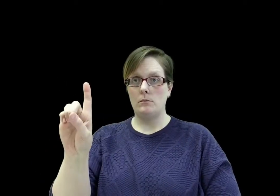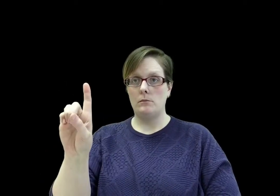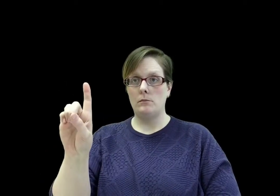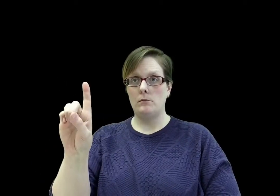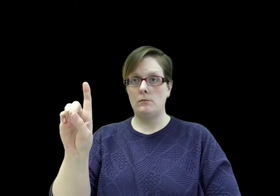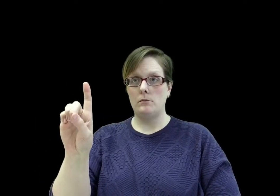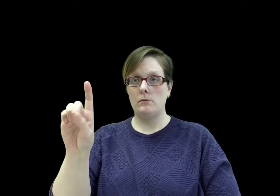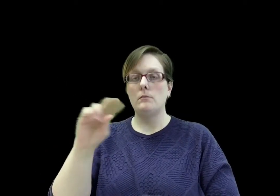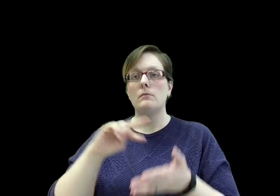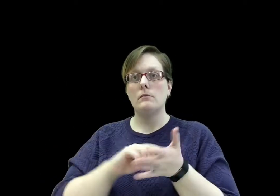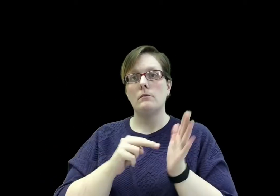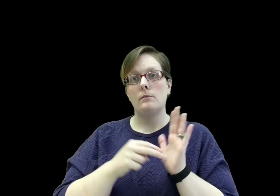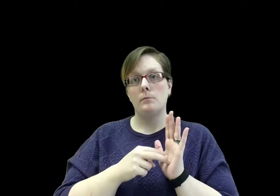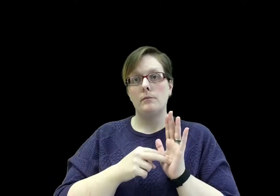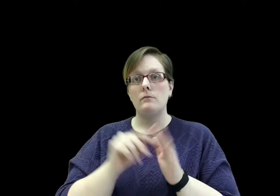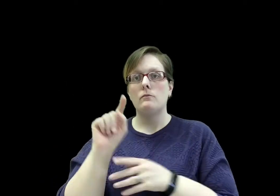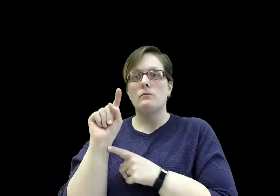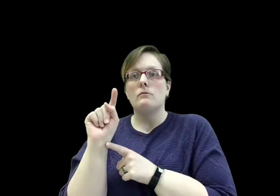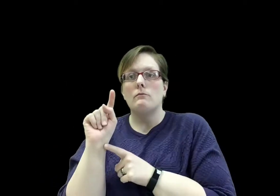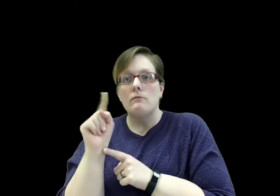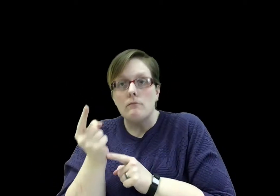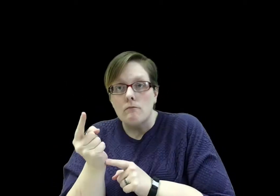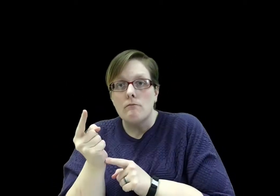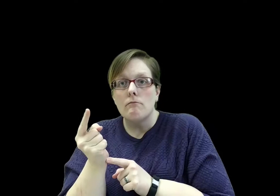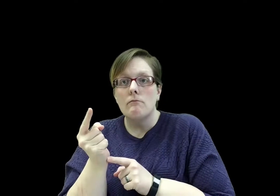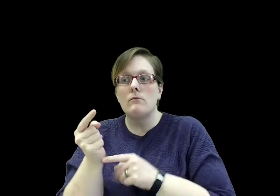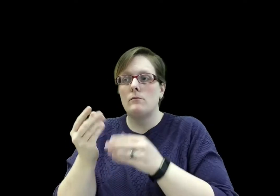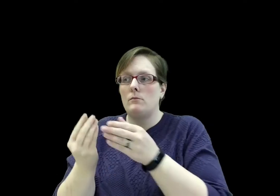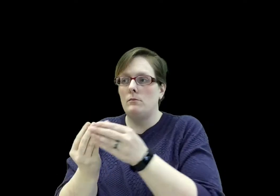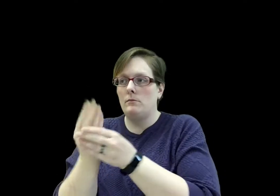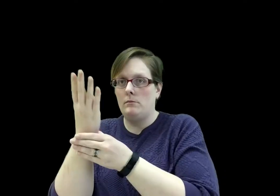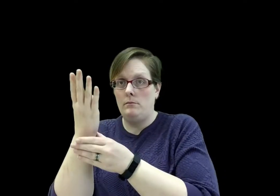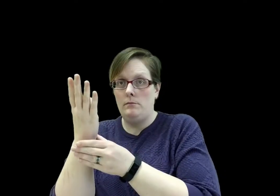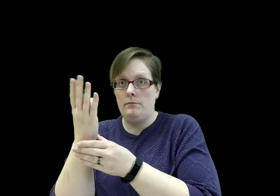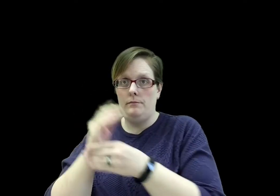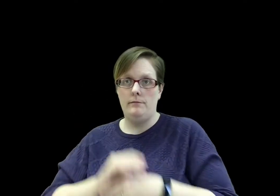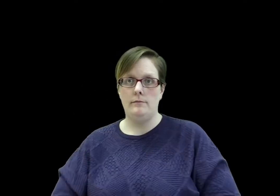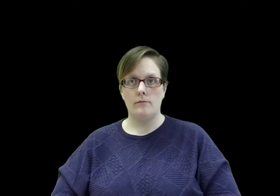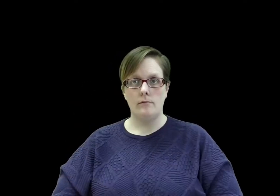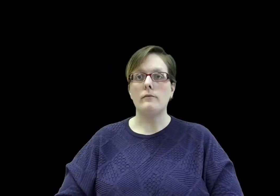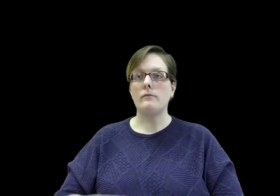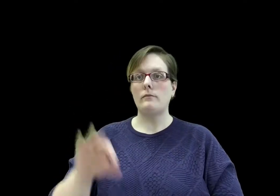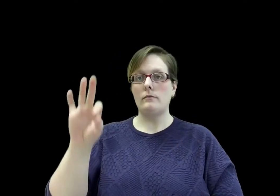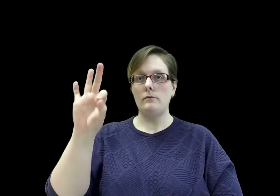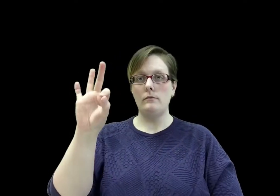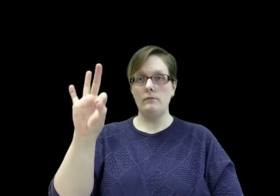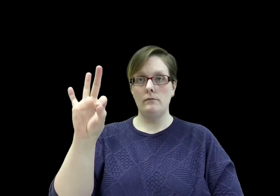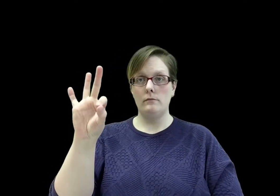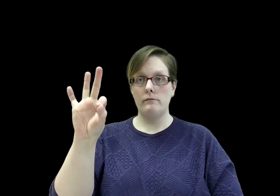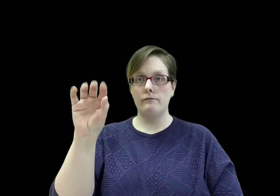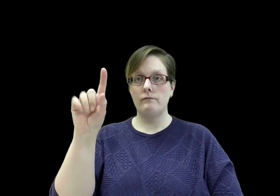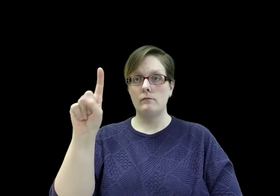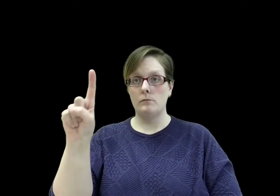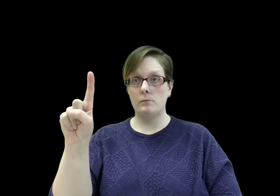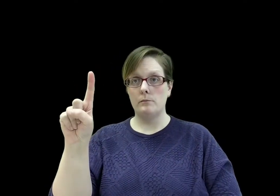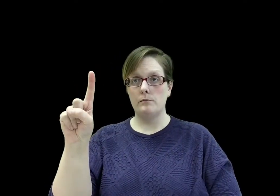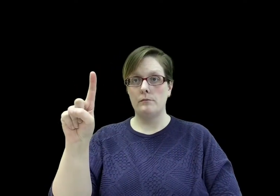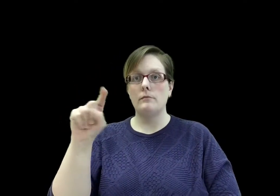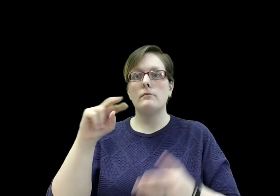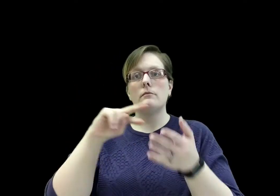P1, that means the first plant or the first parent.